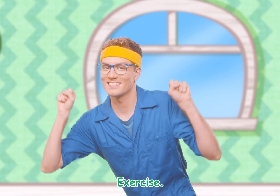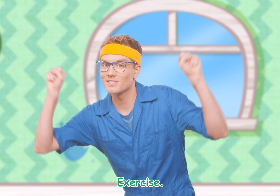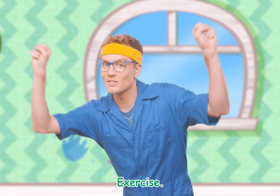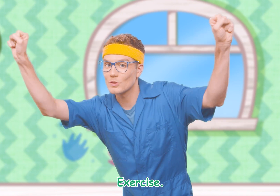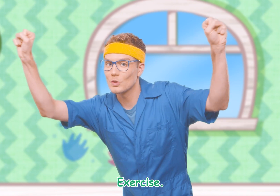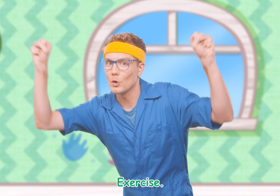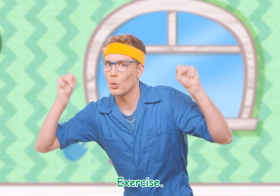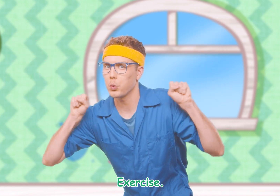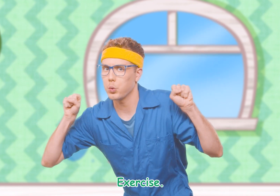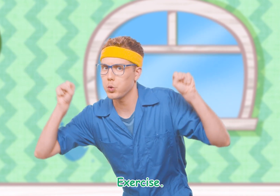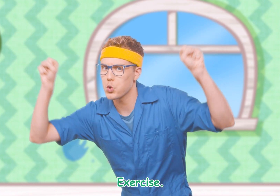Exercise.